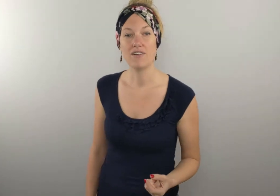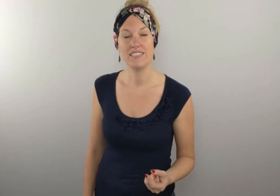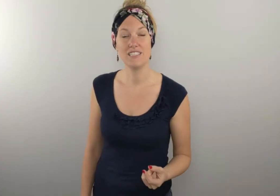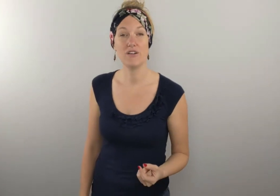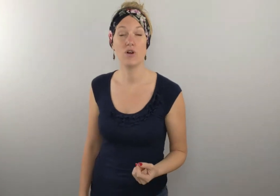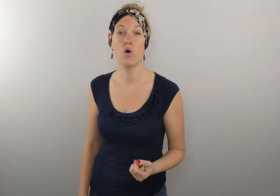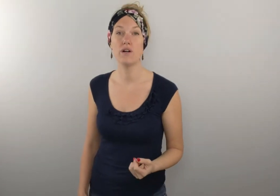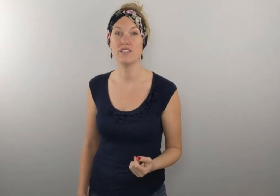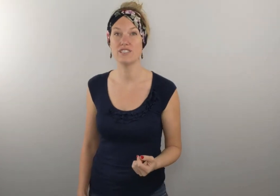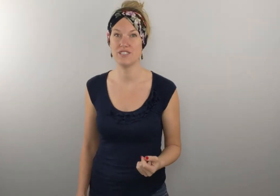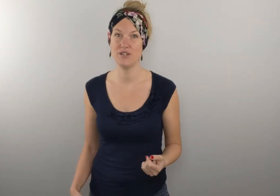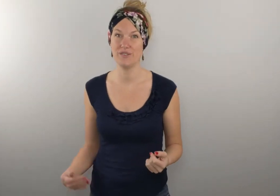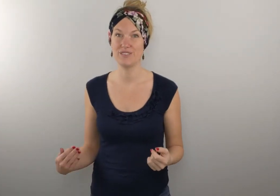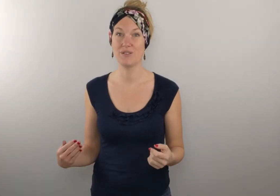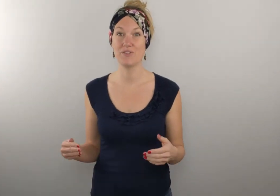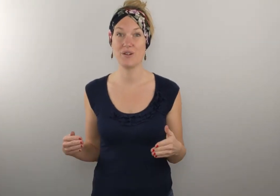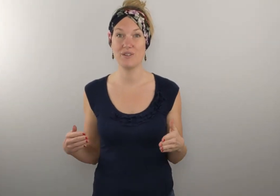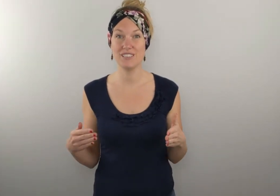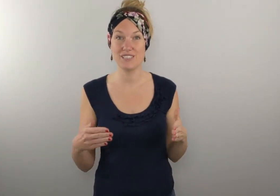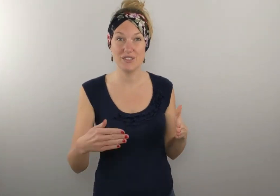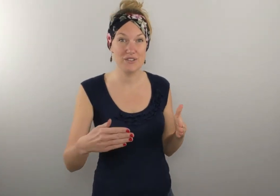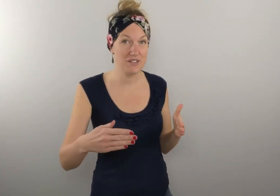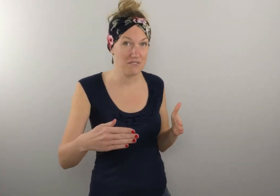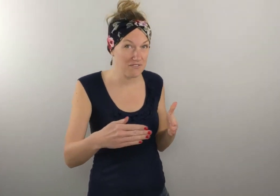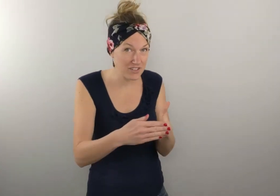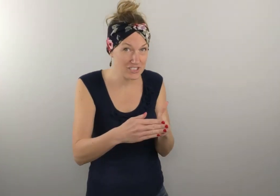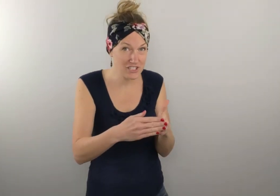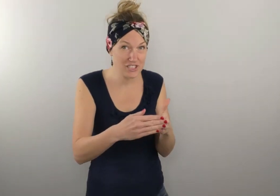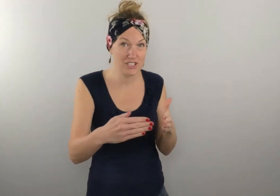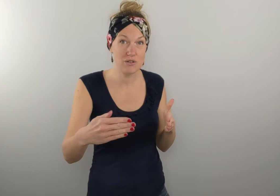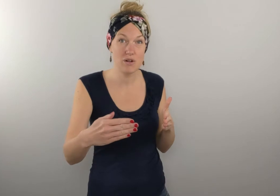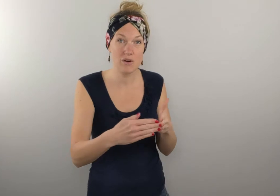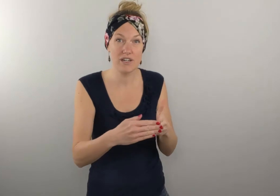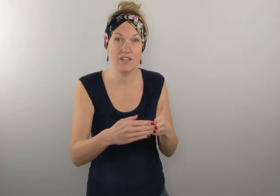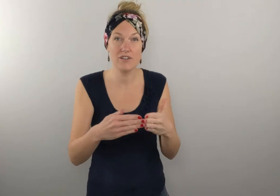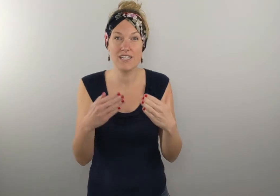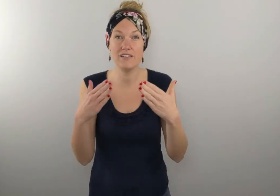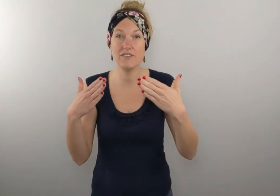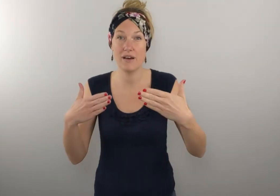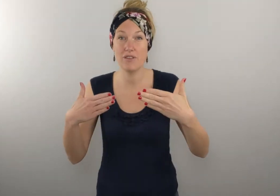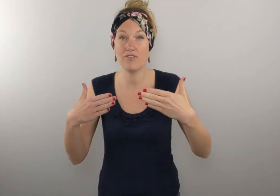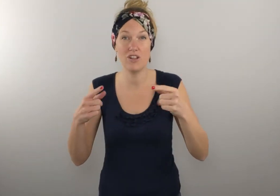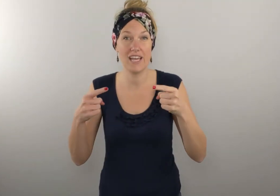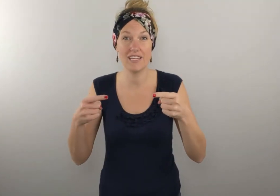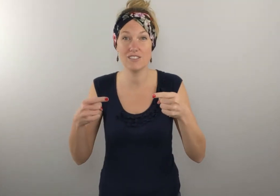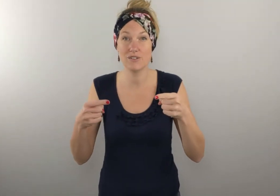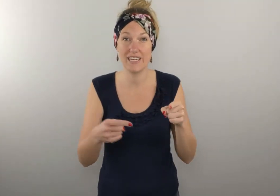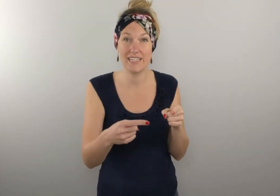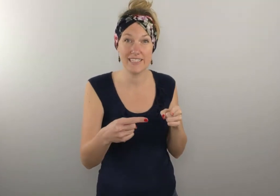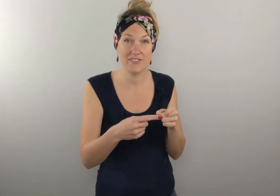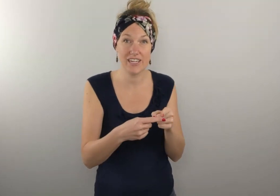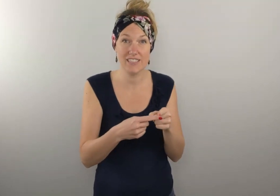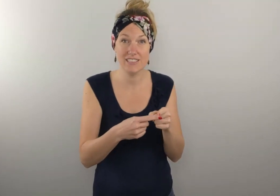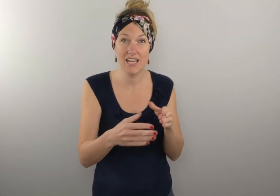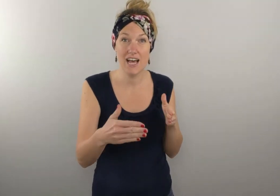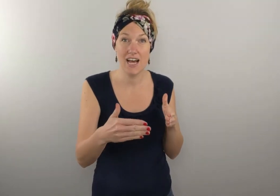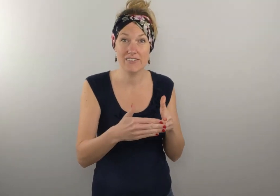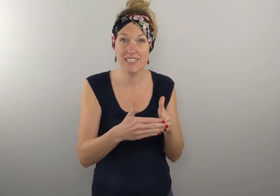Christ alone, cornerstone. So for cornerstone, first you're gonna show a corner. You can either do that with full hands or index fingers. I've seen it